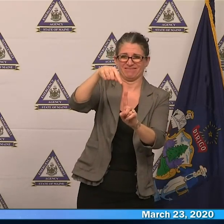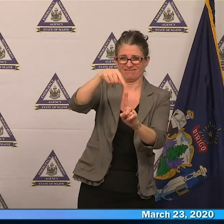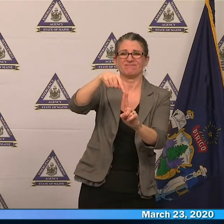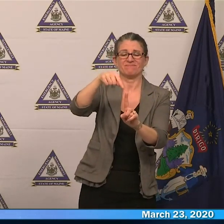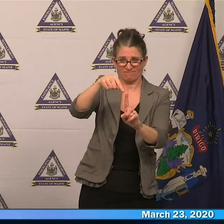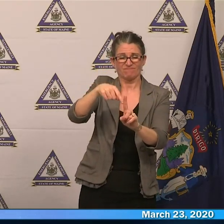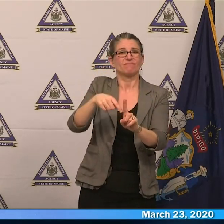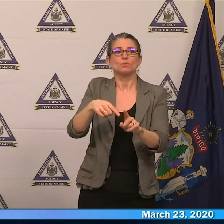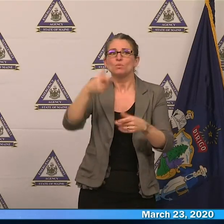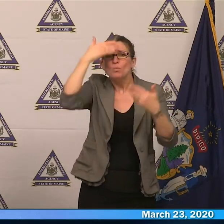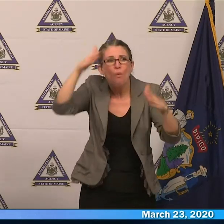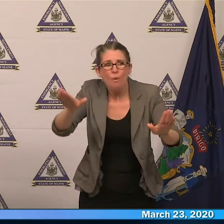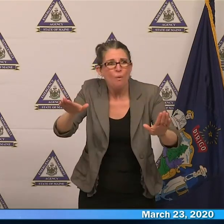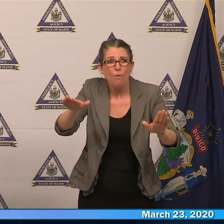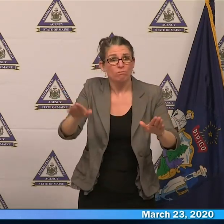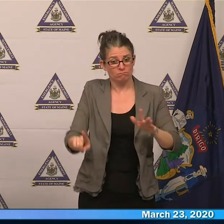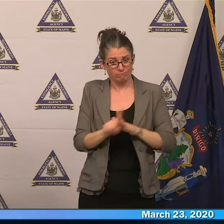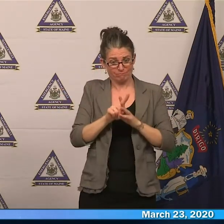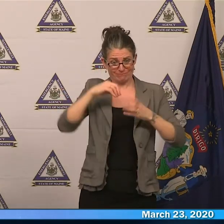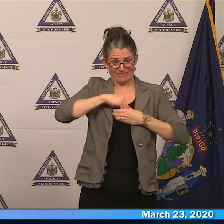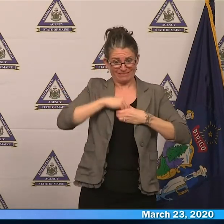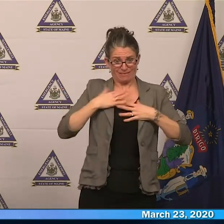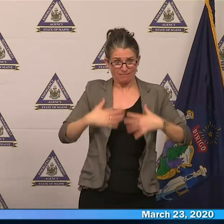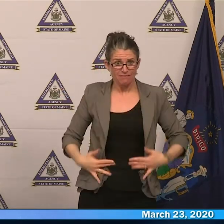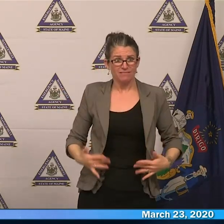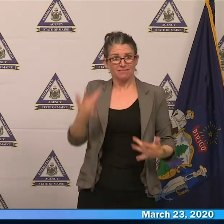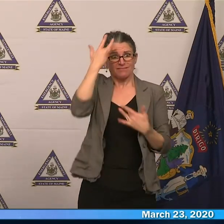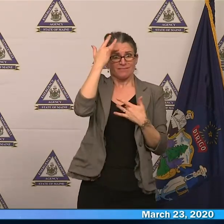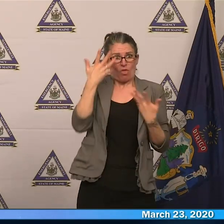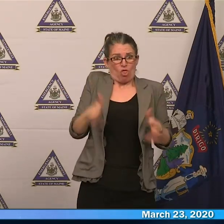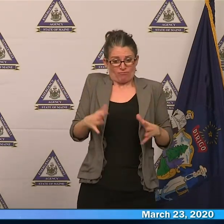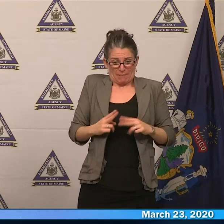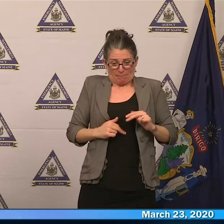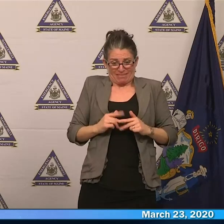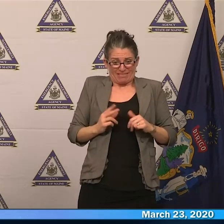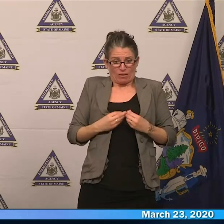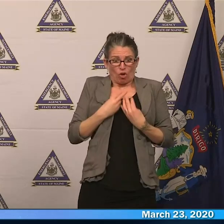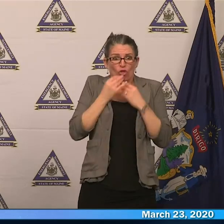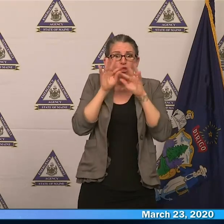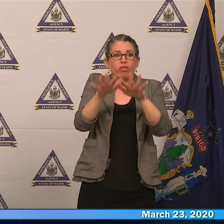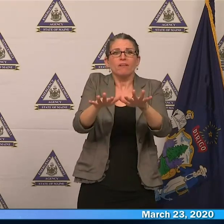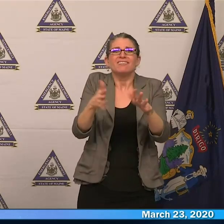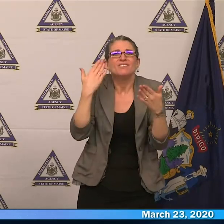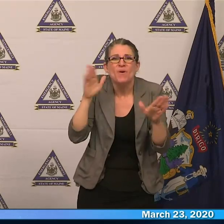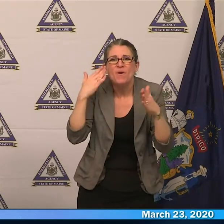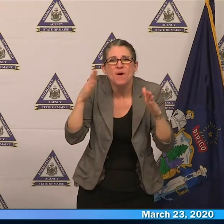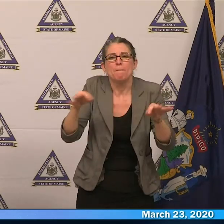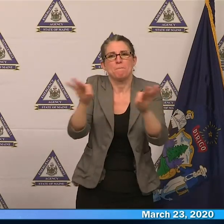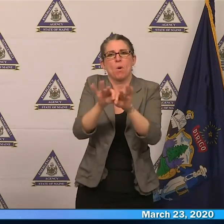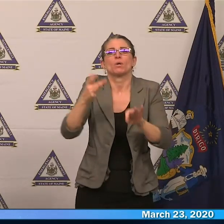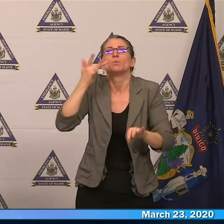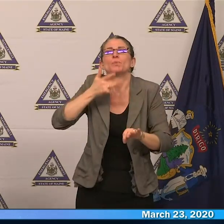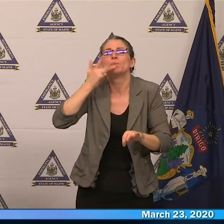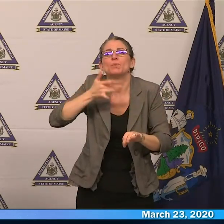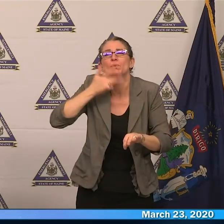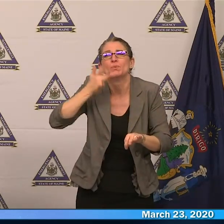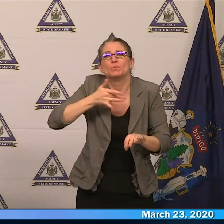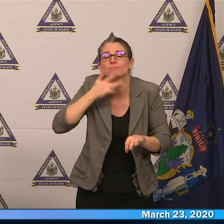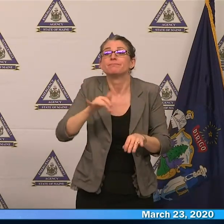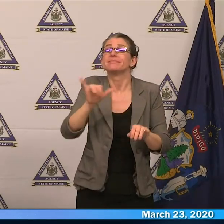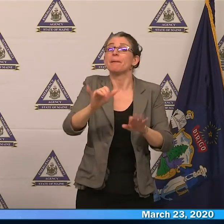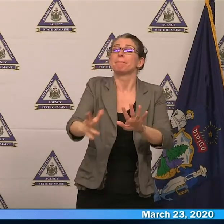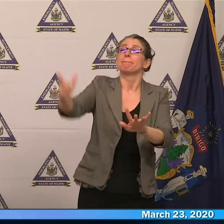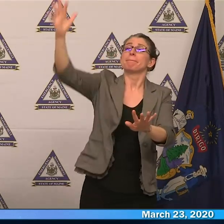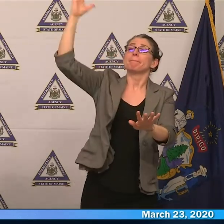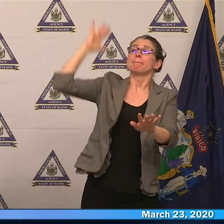these restrictions versus those who didn't. We've talked about those, and we're happy to put some of that analysis on the website. But because